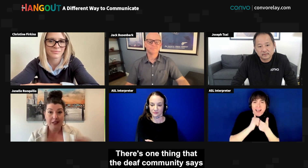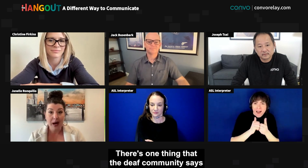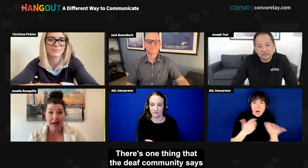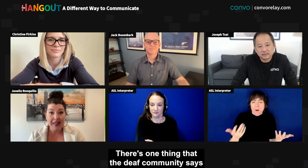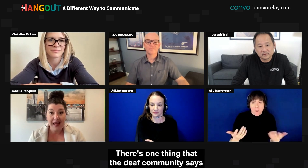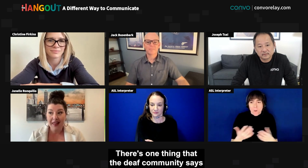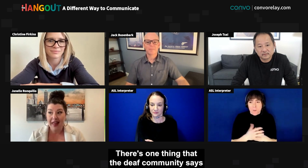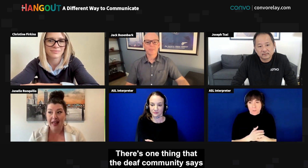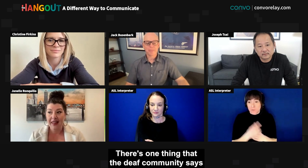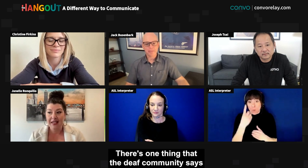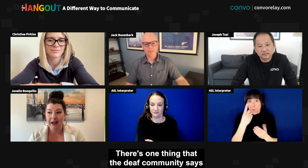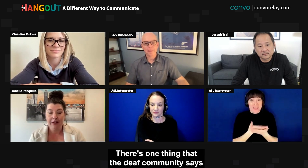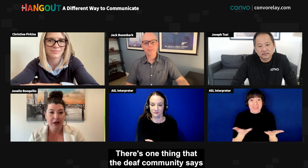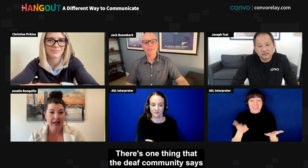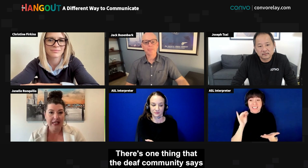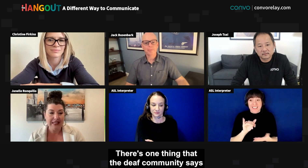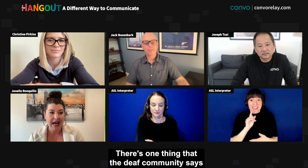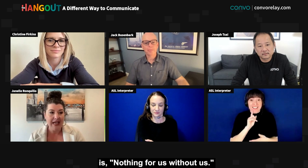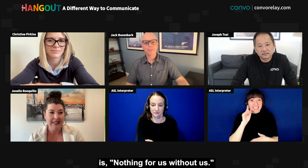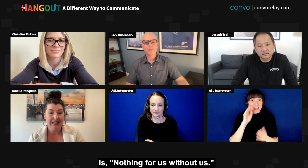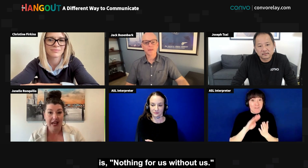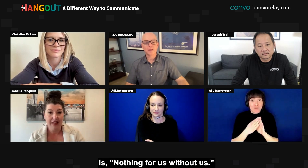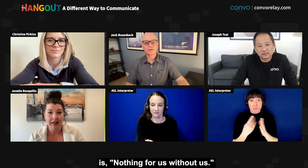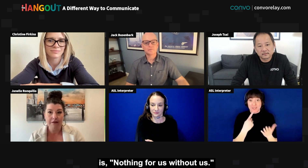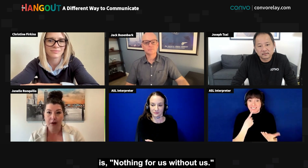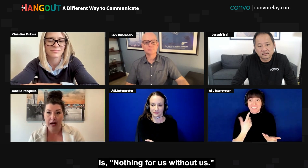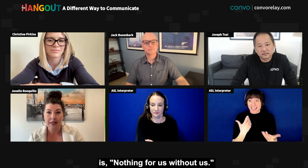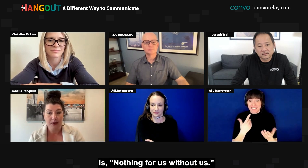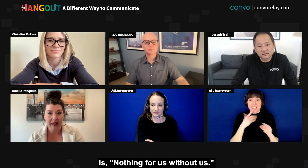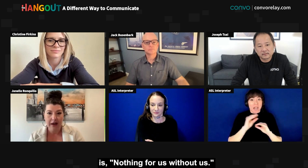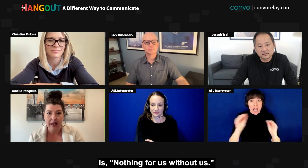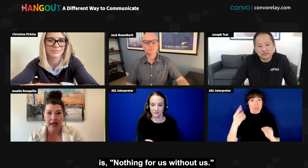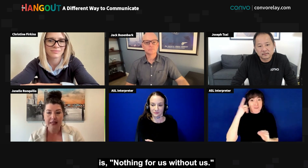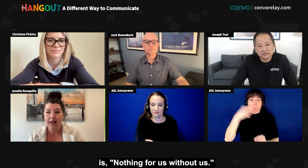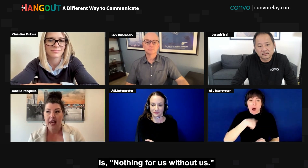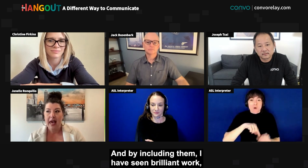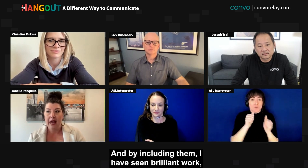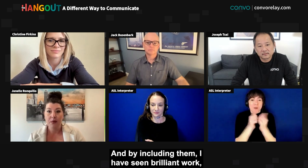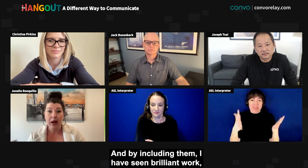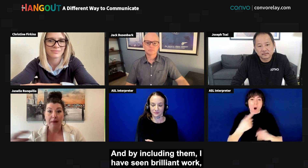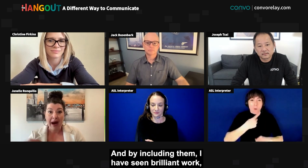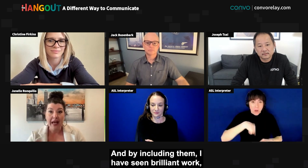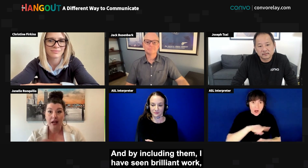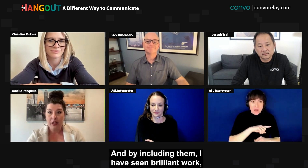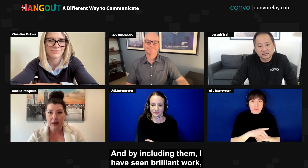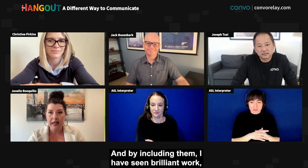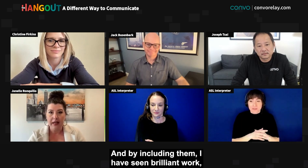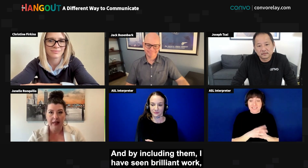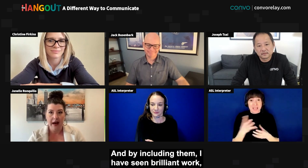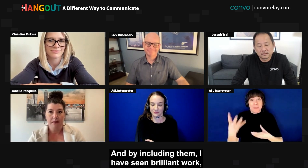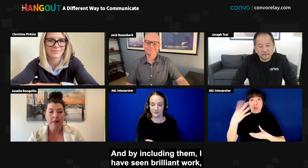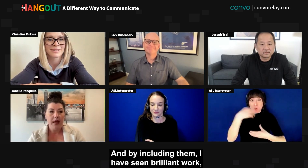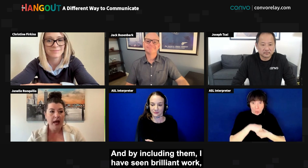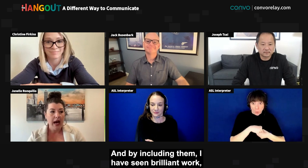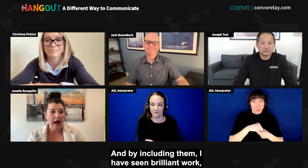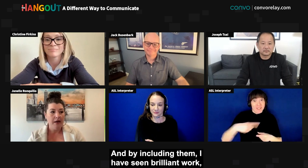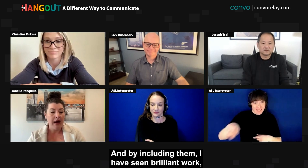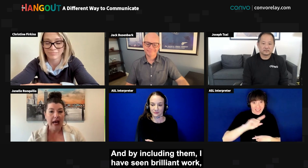one thing that the deaf community says is nothing for us without us. And by including them, I